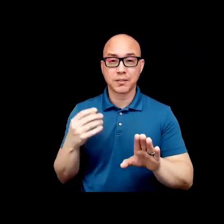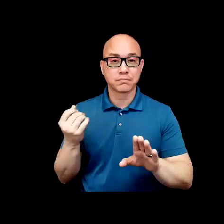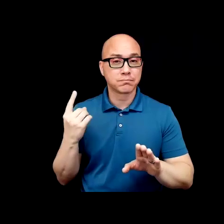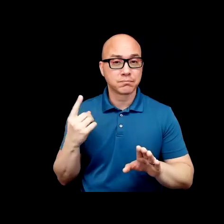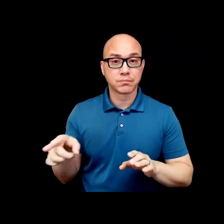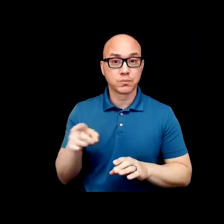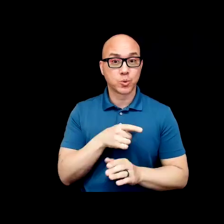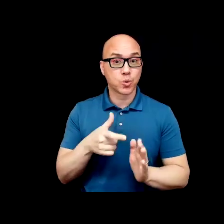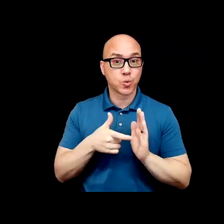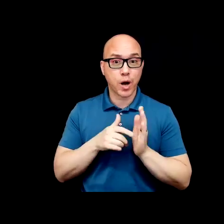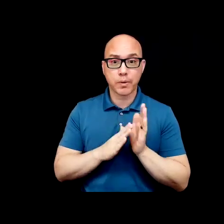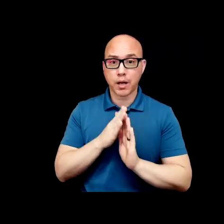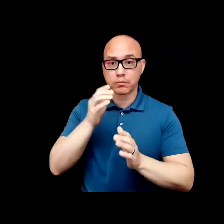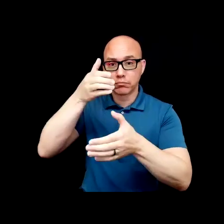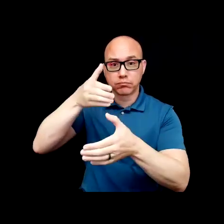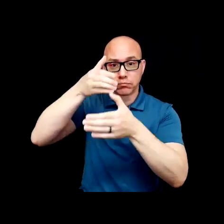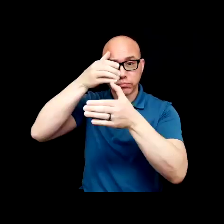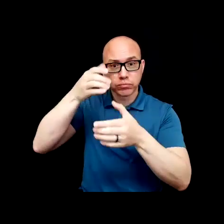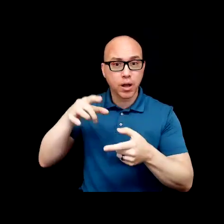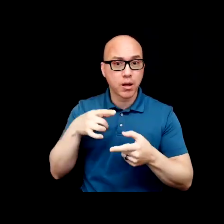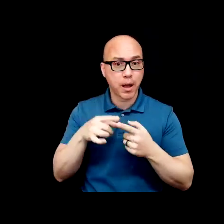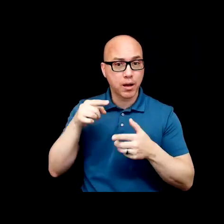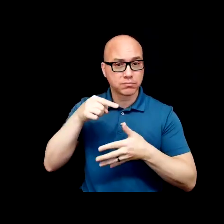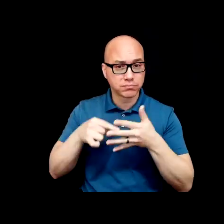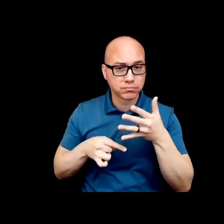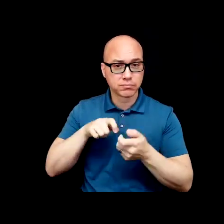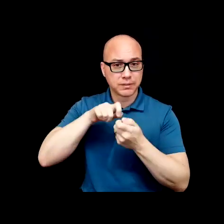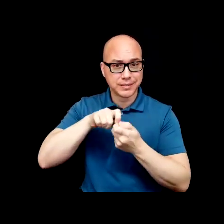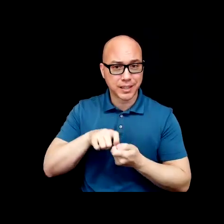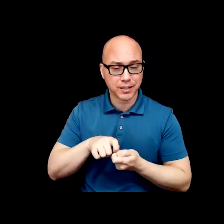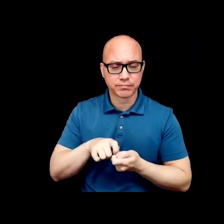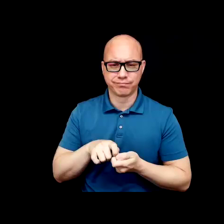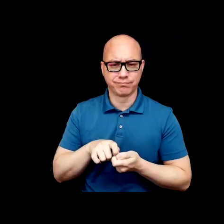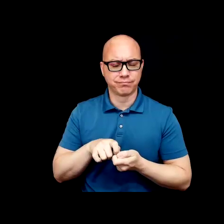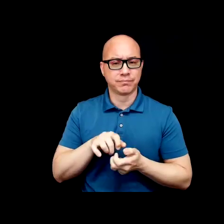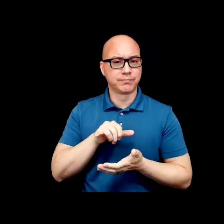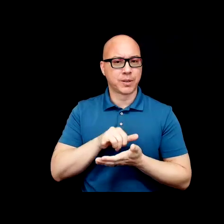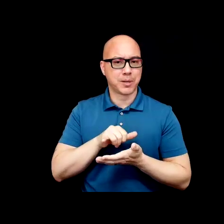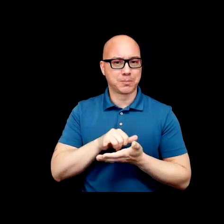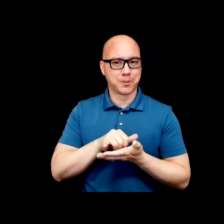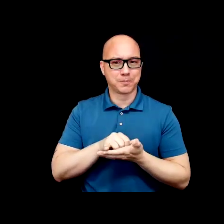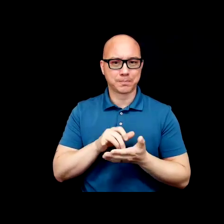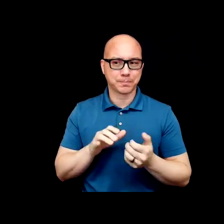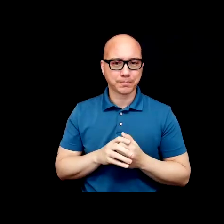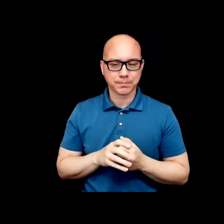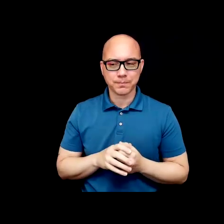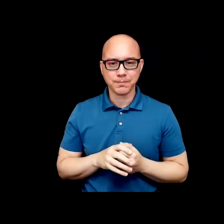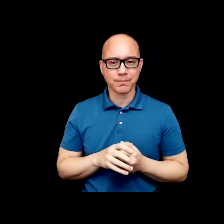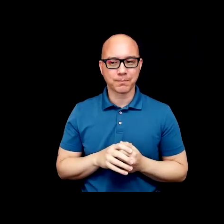expert on all these details. I think it's impossible for anybody to become an expert on all these